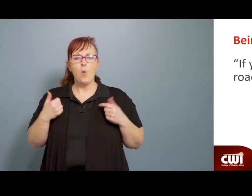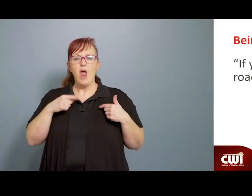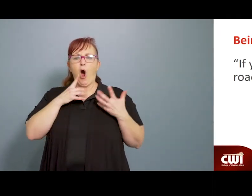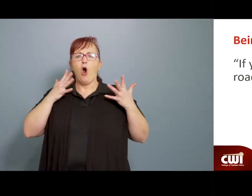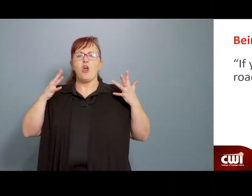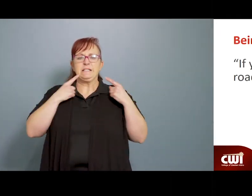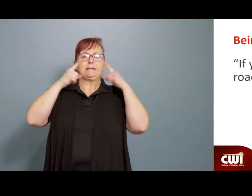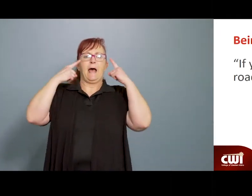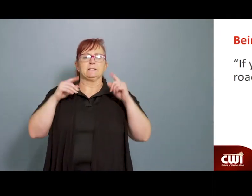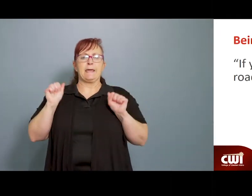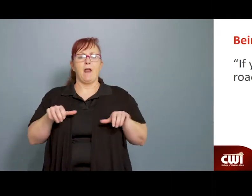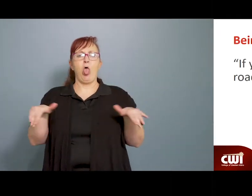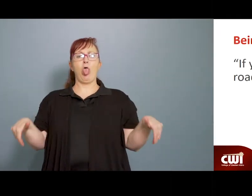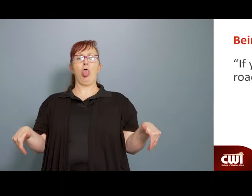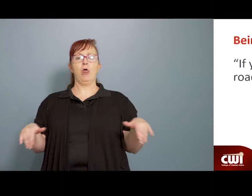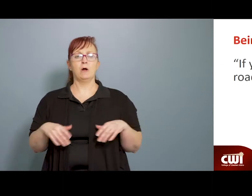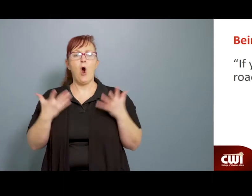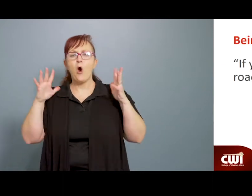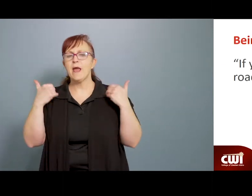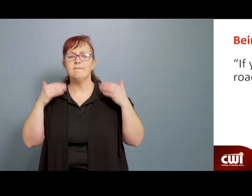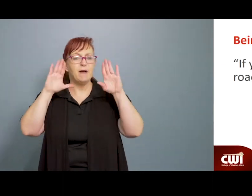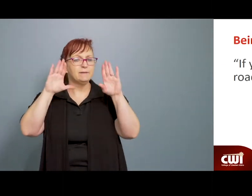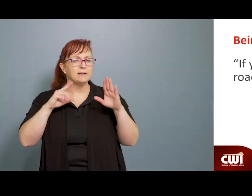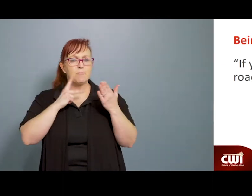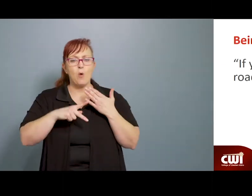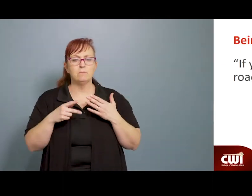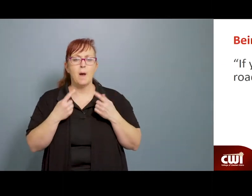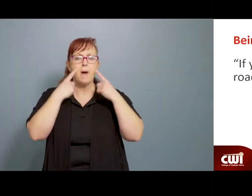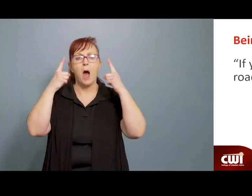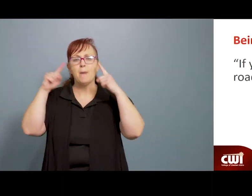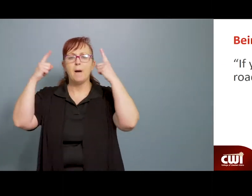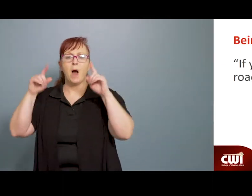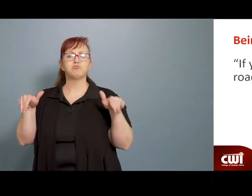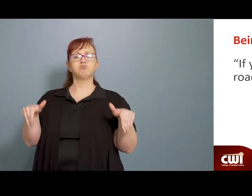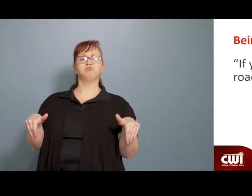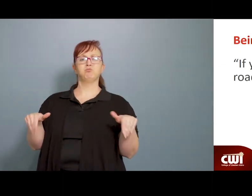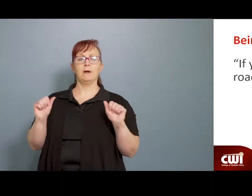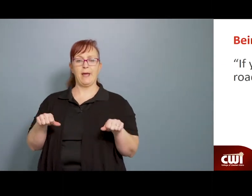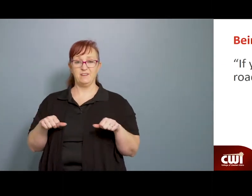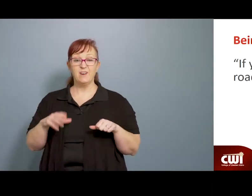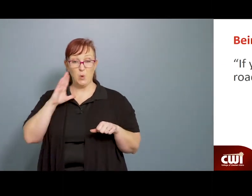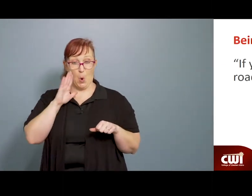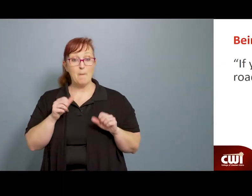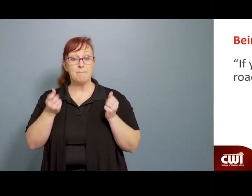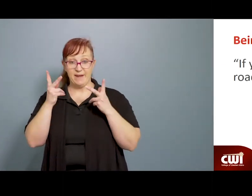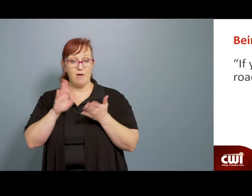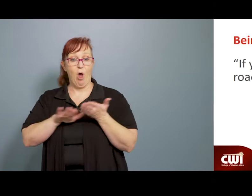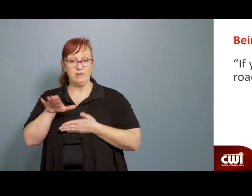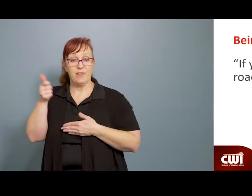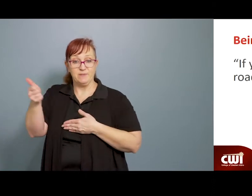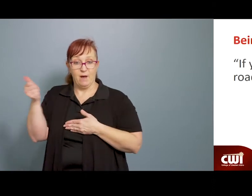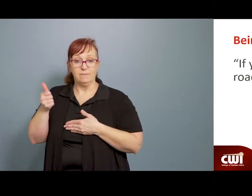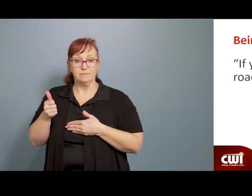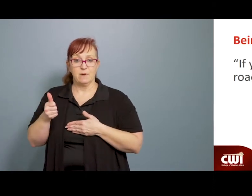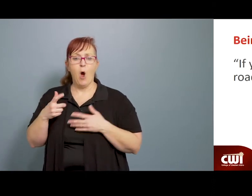successful, fantastic programs, all these success measures. And this is where a lot of people would be tempted to sit back and